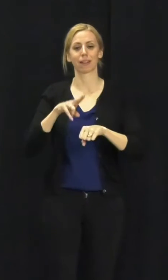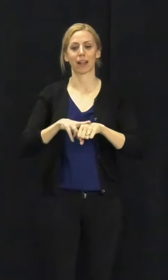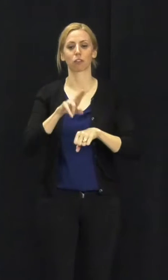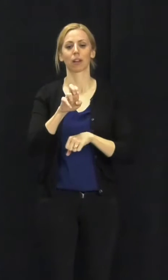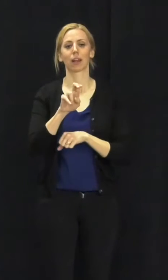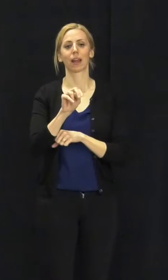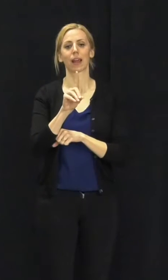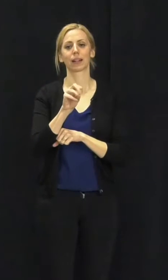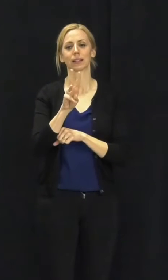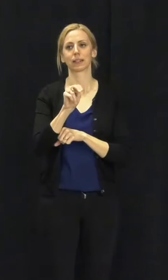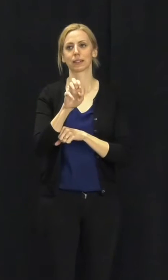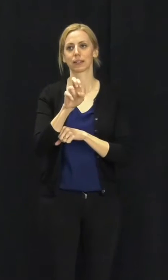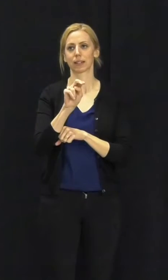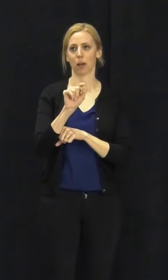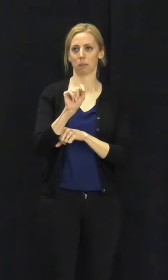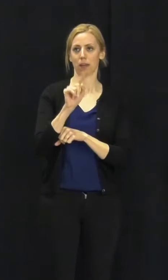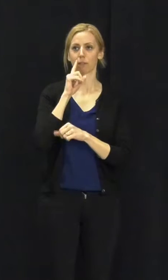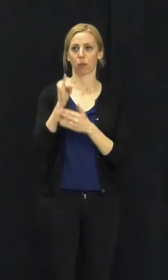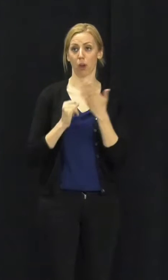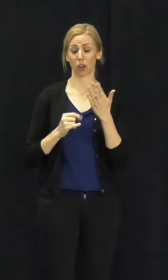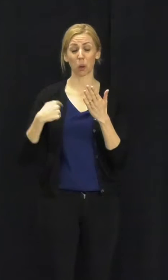for those of you writing it down,